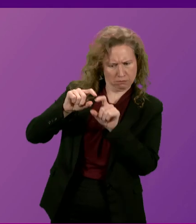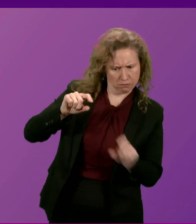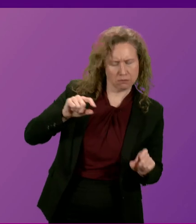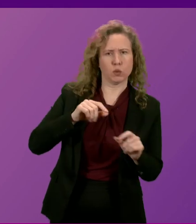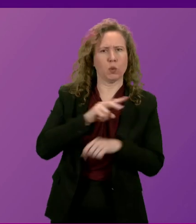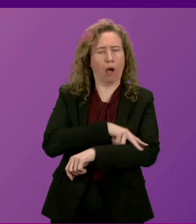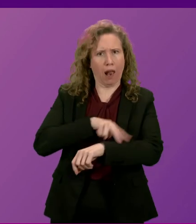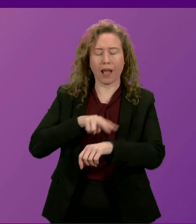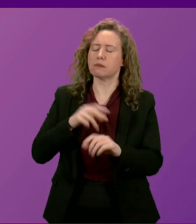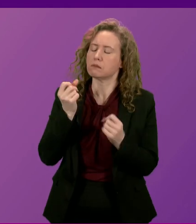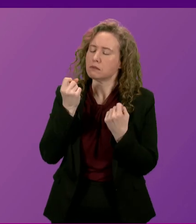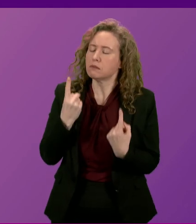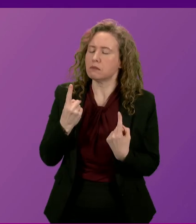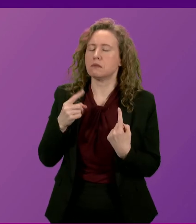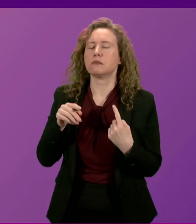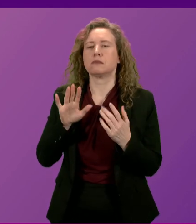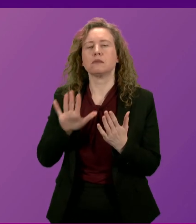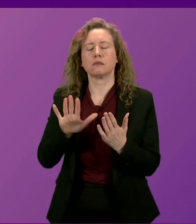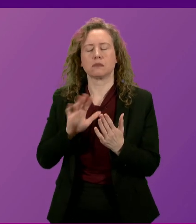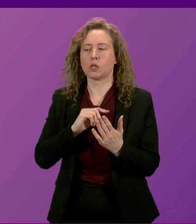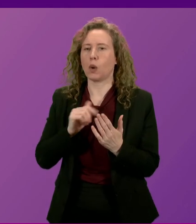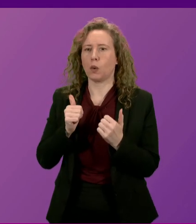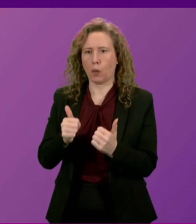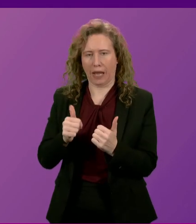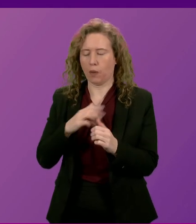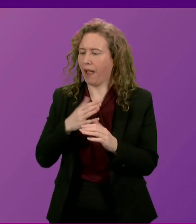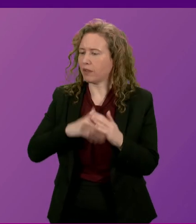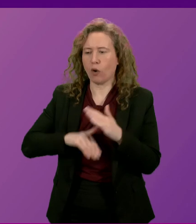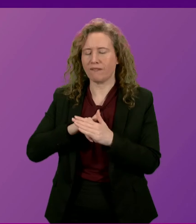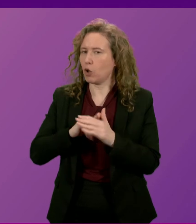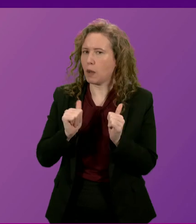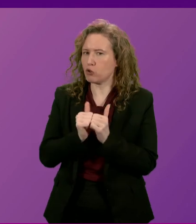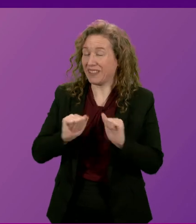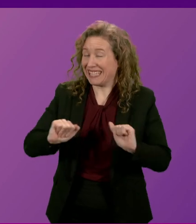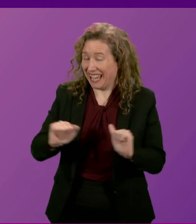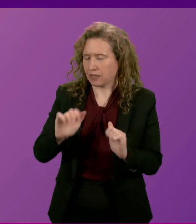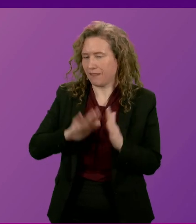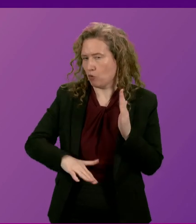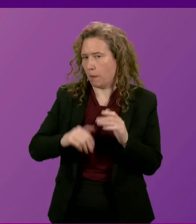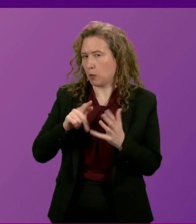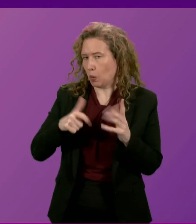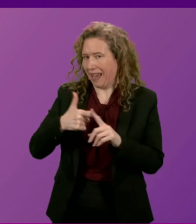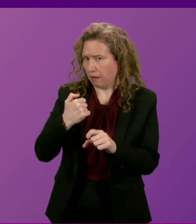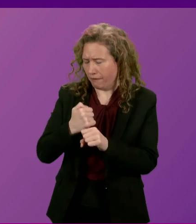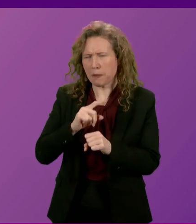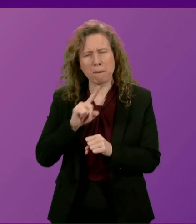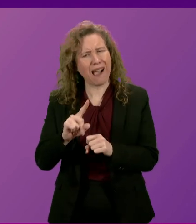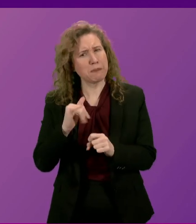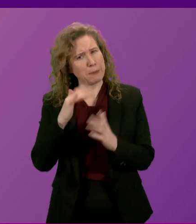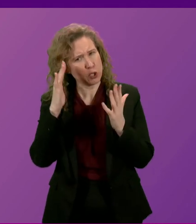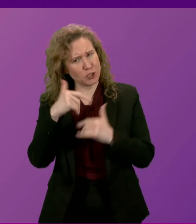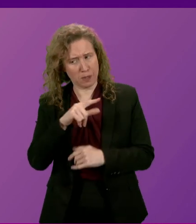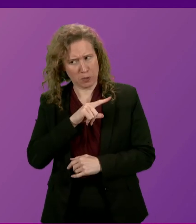this year, and I note the caveat there, in advance of receiving full approval to proceed from the UK Government. But is it not of concern that Labour may